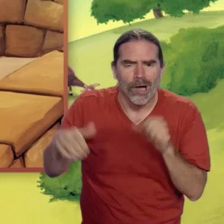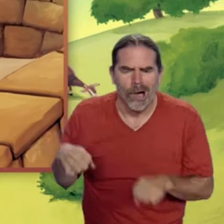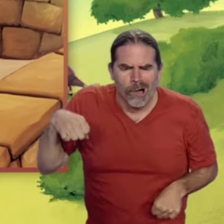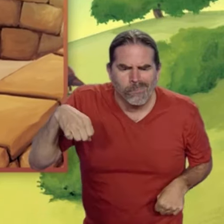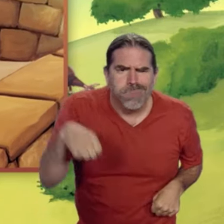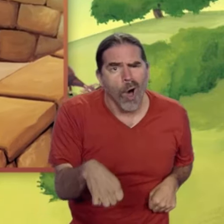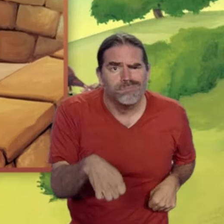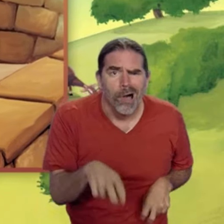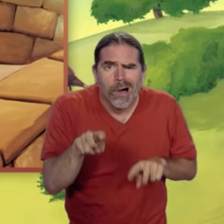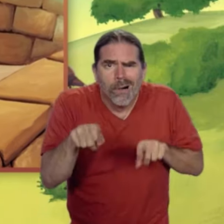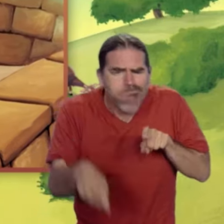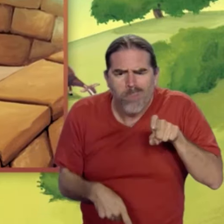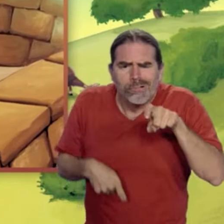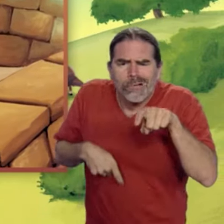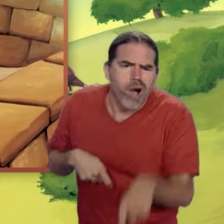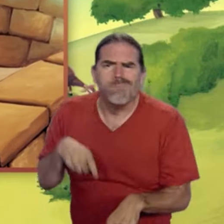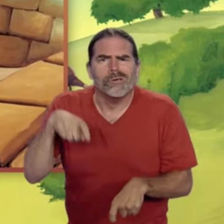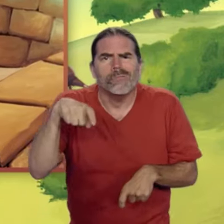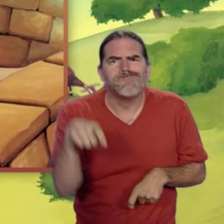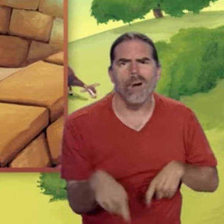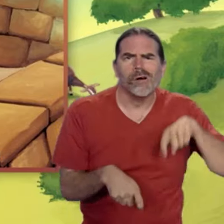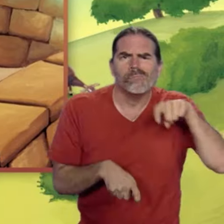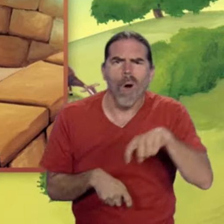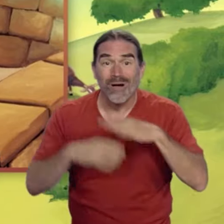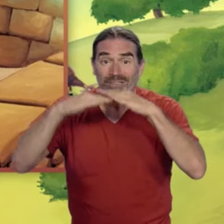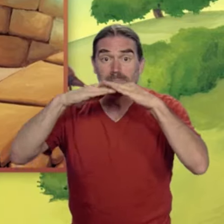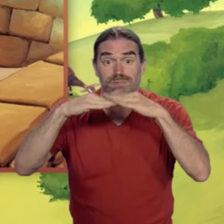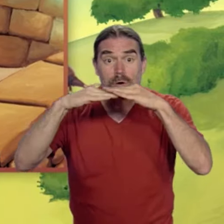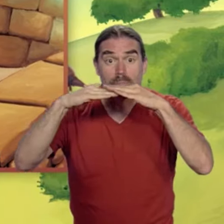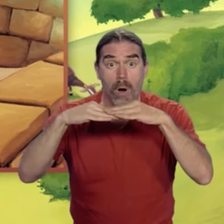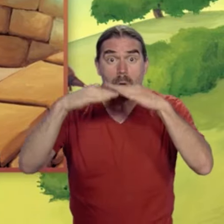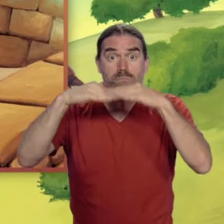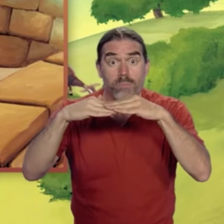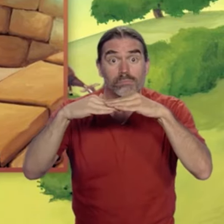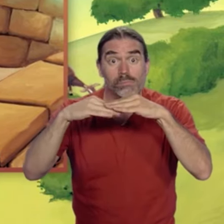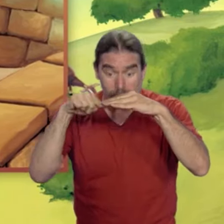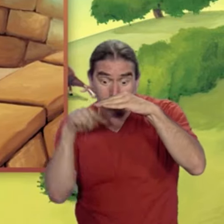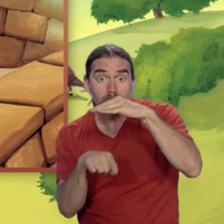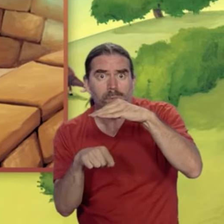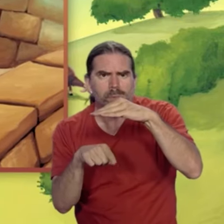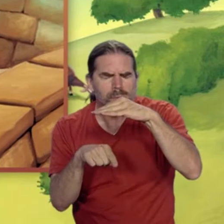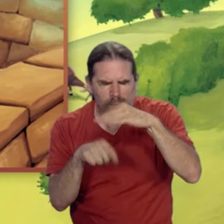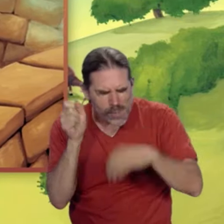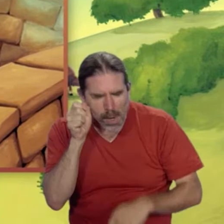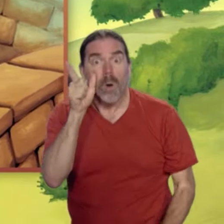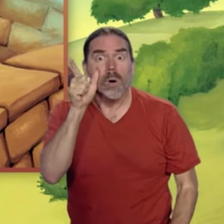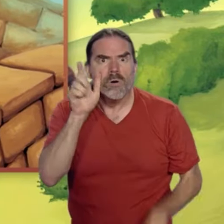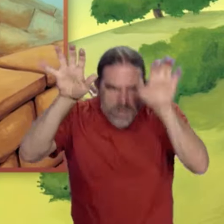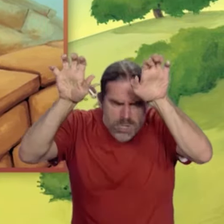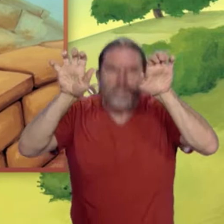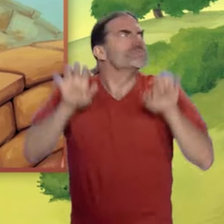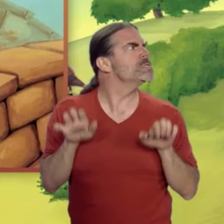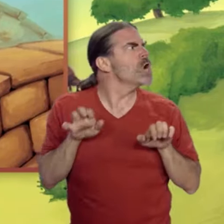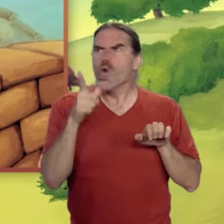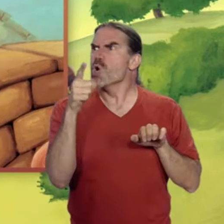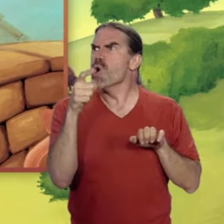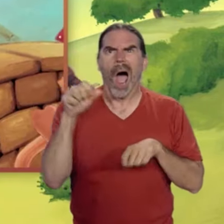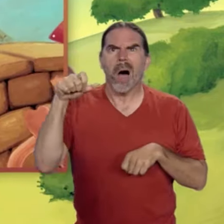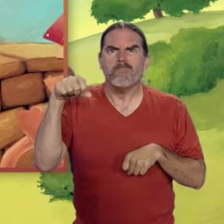to the lush meadow. Trip-trap, trip-trap, trip-trap, trip-trap, went his hooves on the bridge.